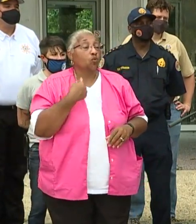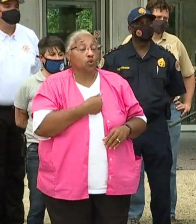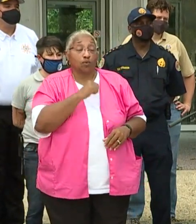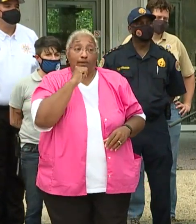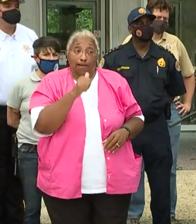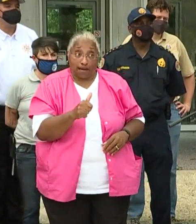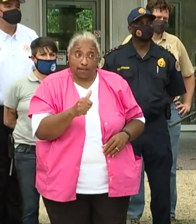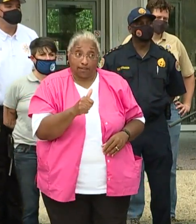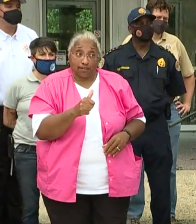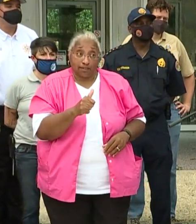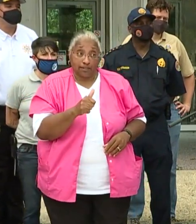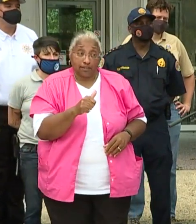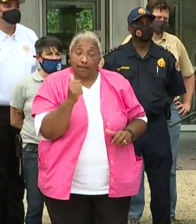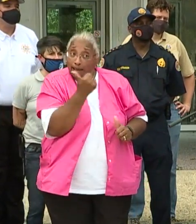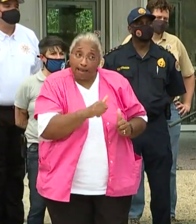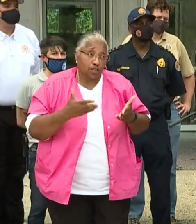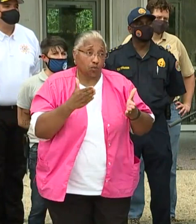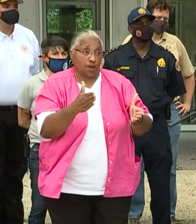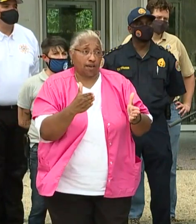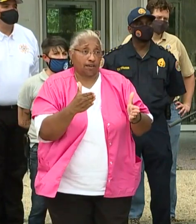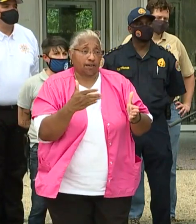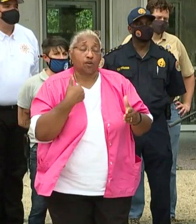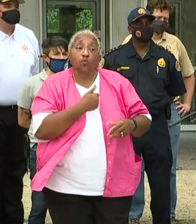not in any way